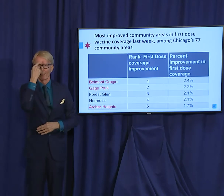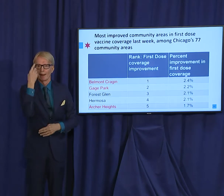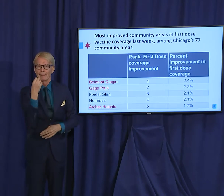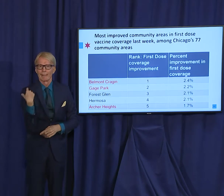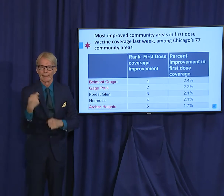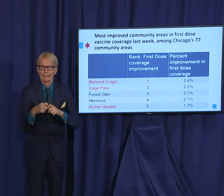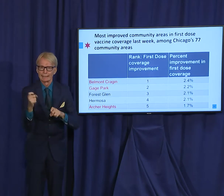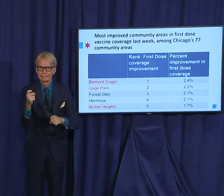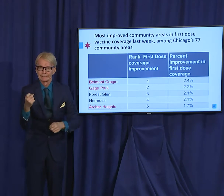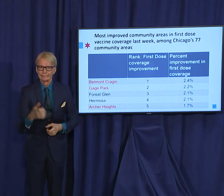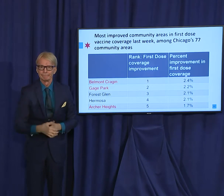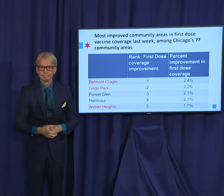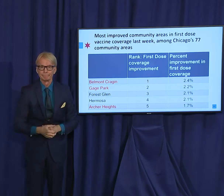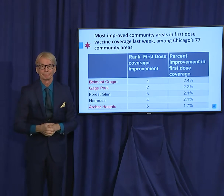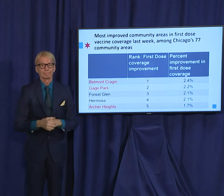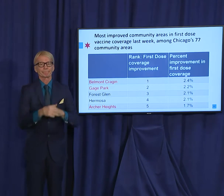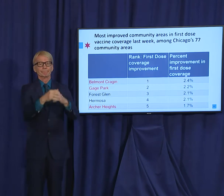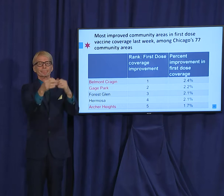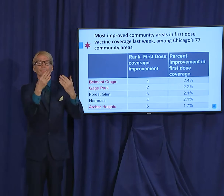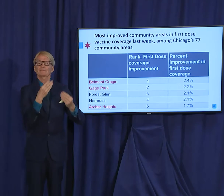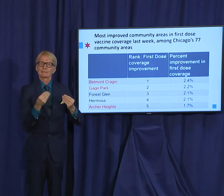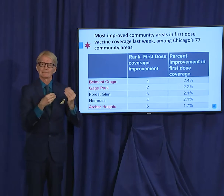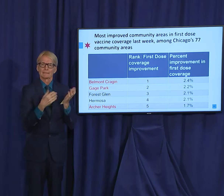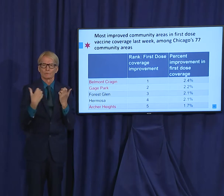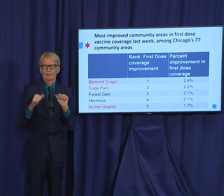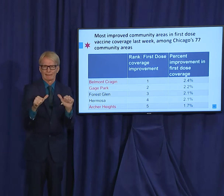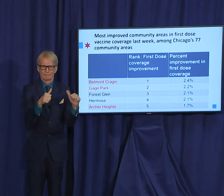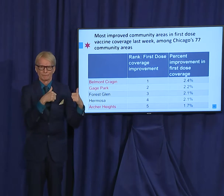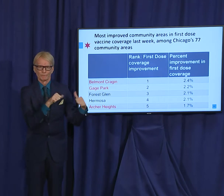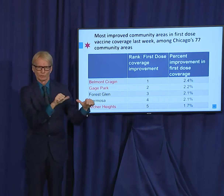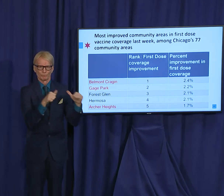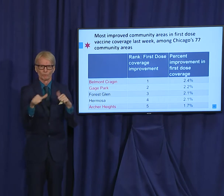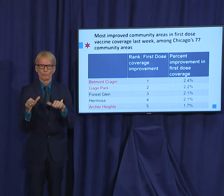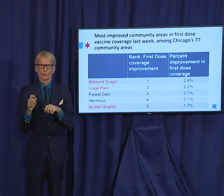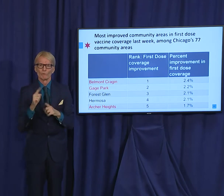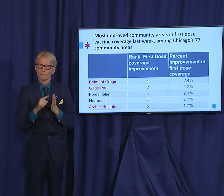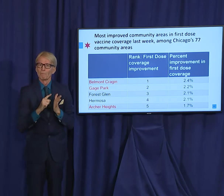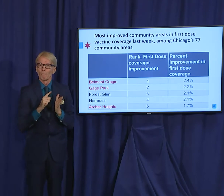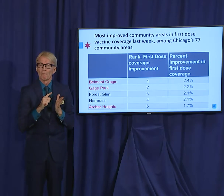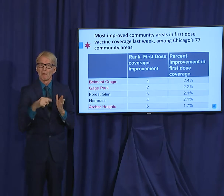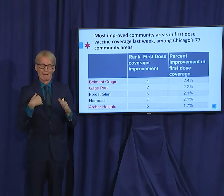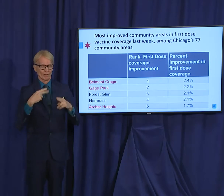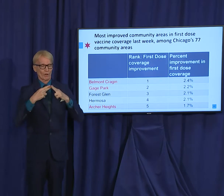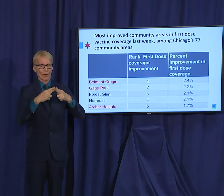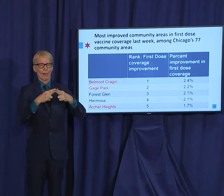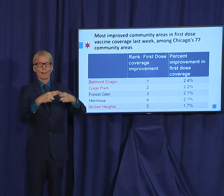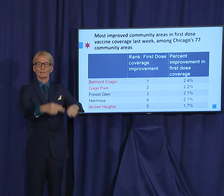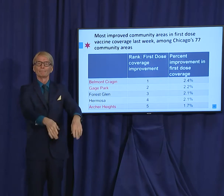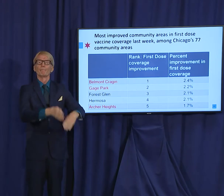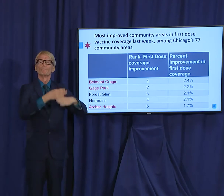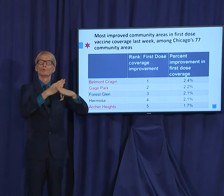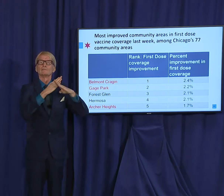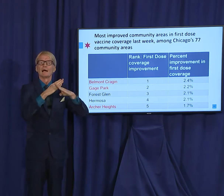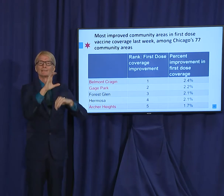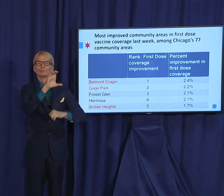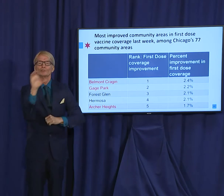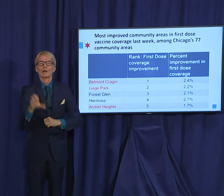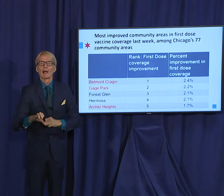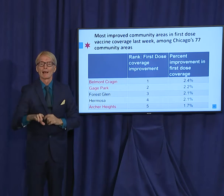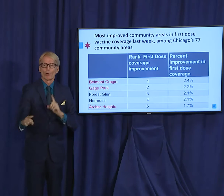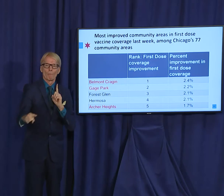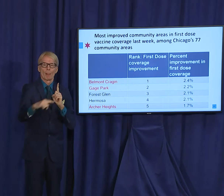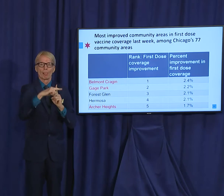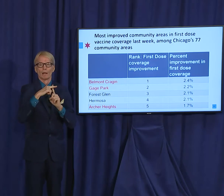Protect Chicago efforts are paying off related to equity as well. As you may recall, we have Protect Chicago Plus, which pushes